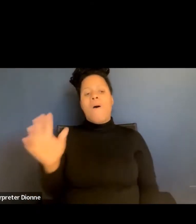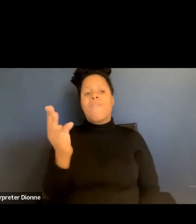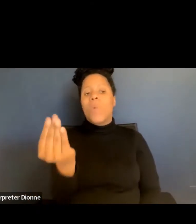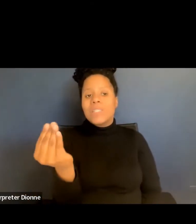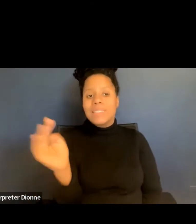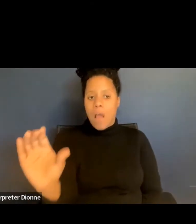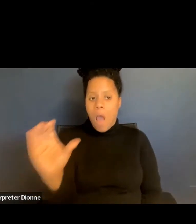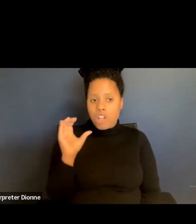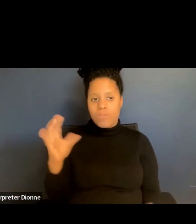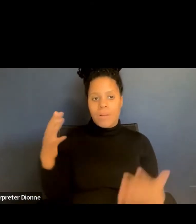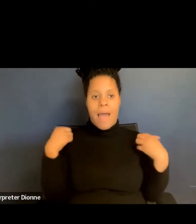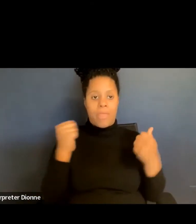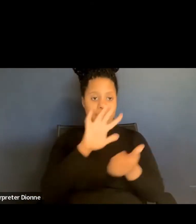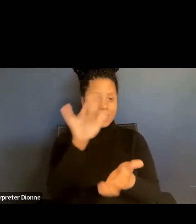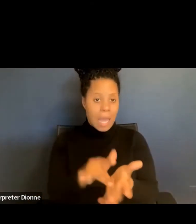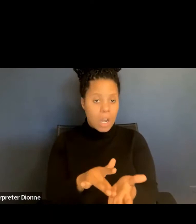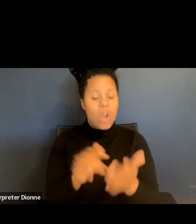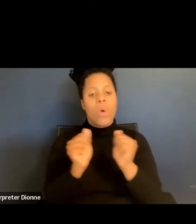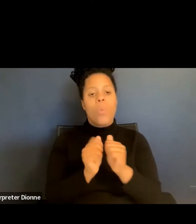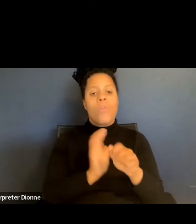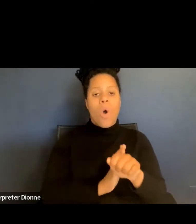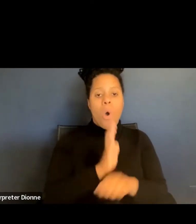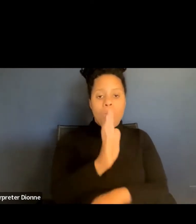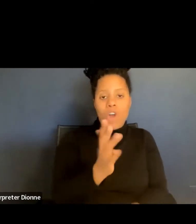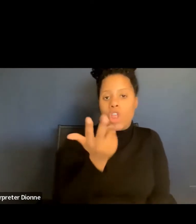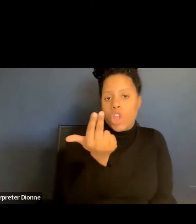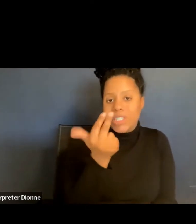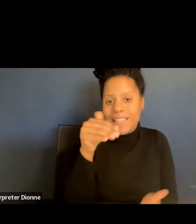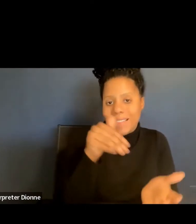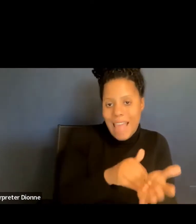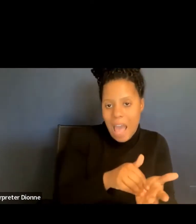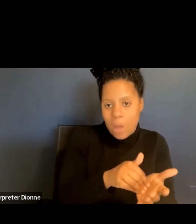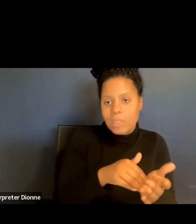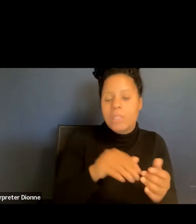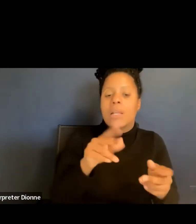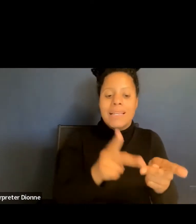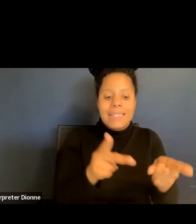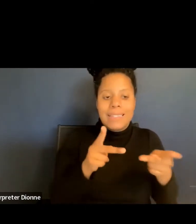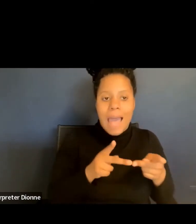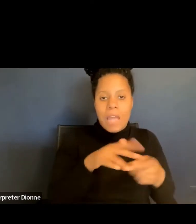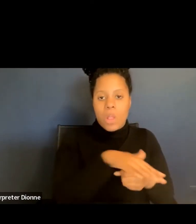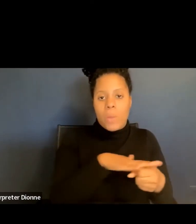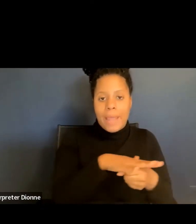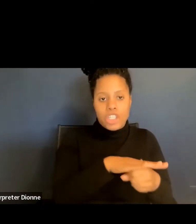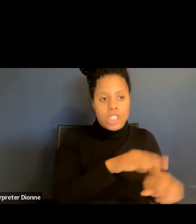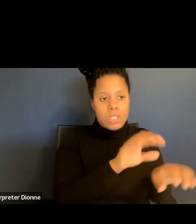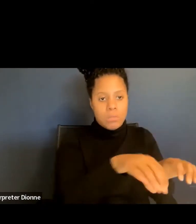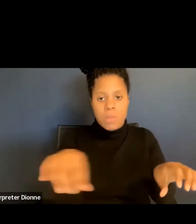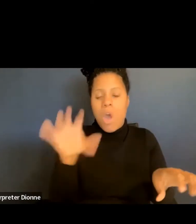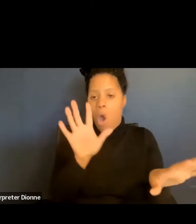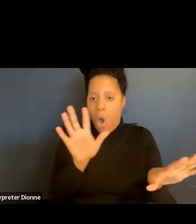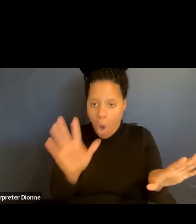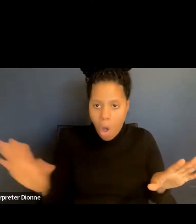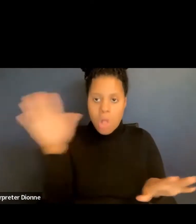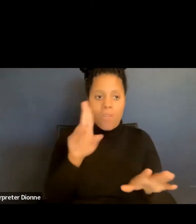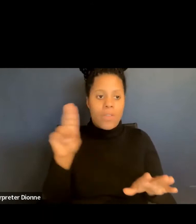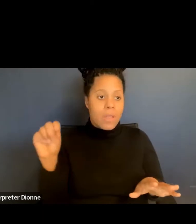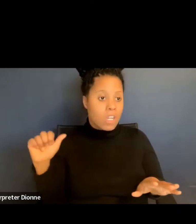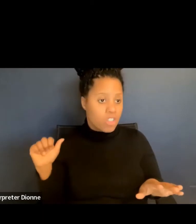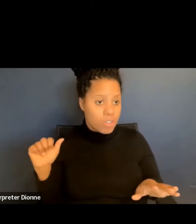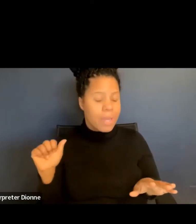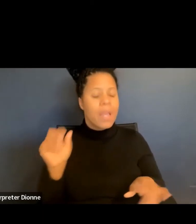with over 13,000 site locations across the country who work daily and diligently to